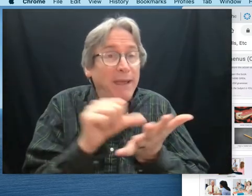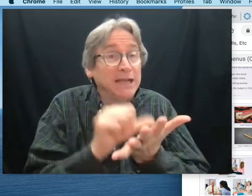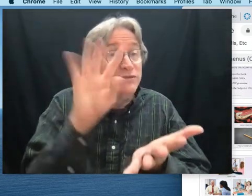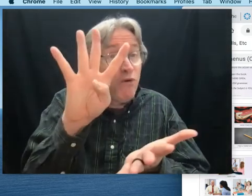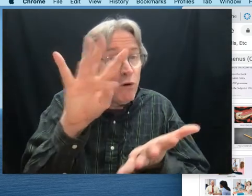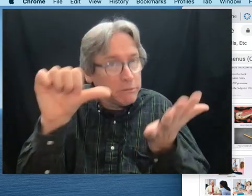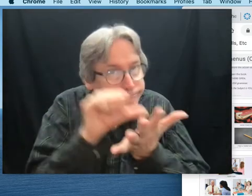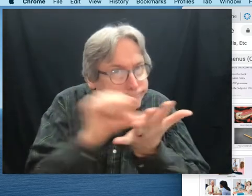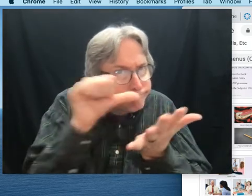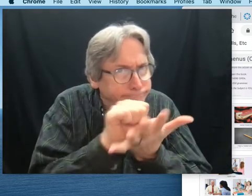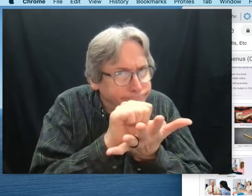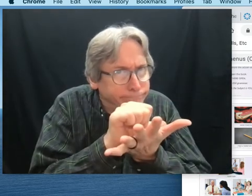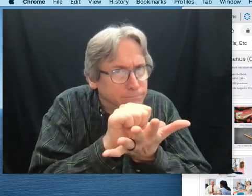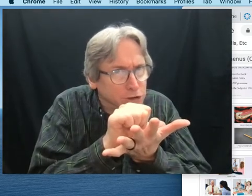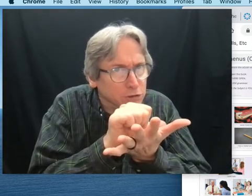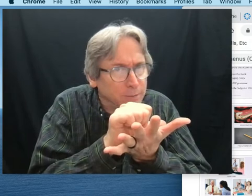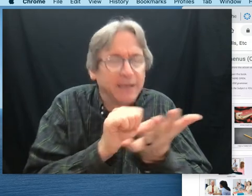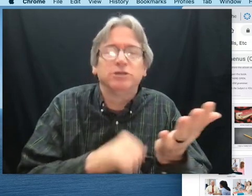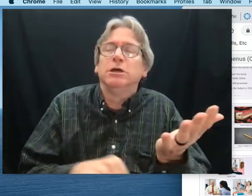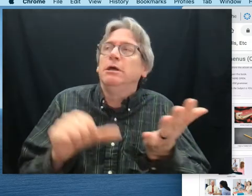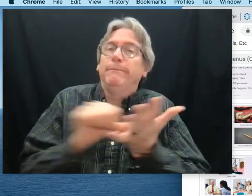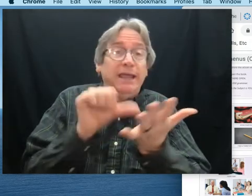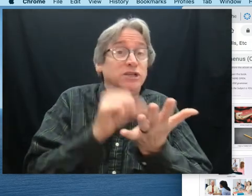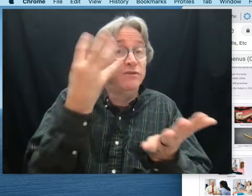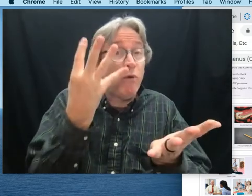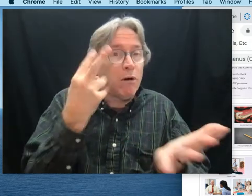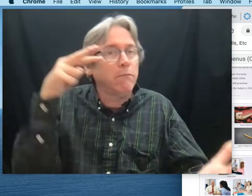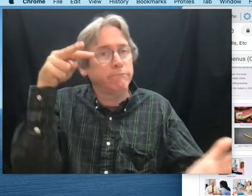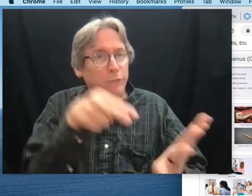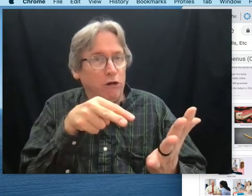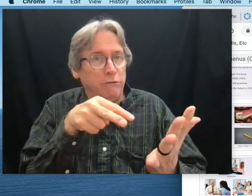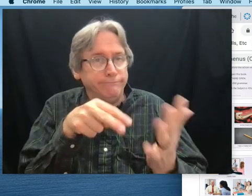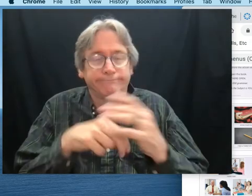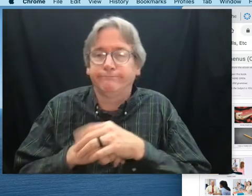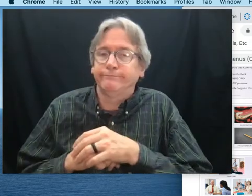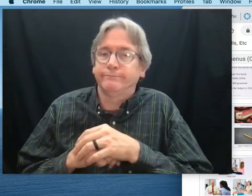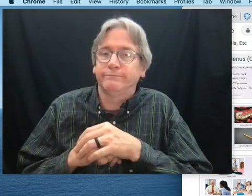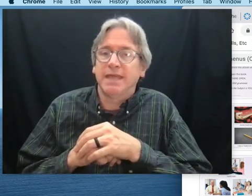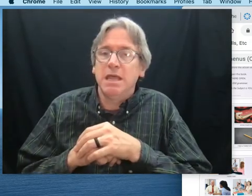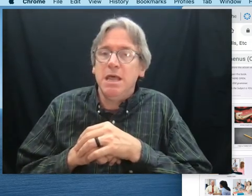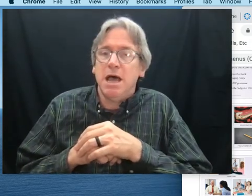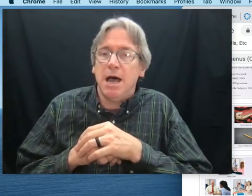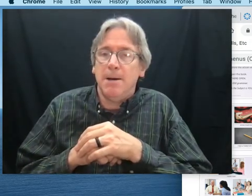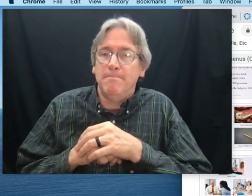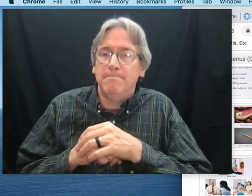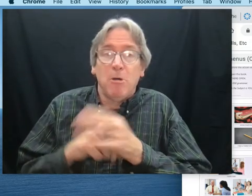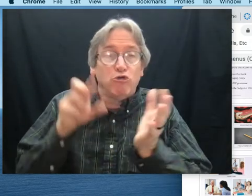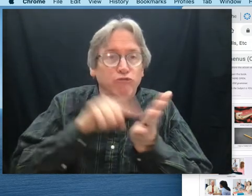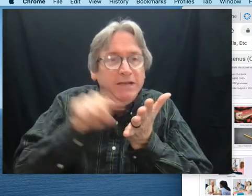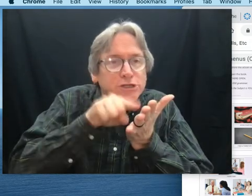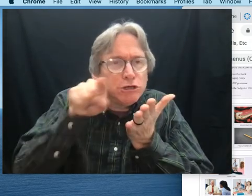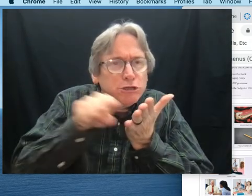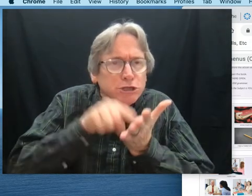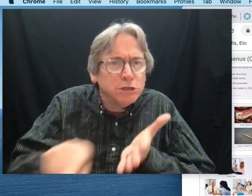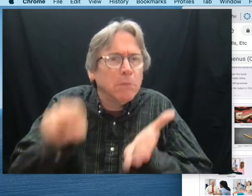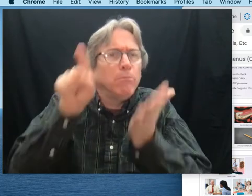or page four turn the page page four look um